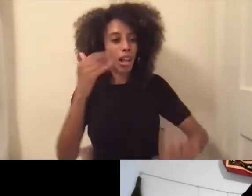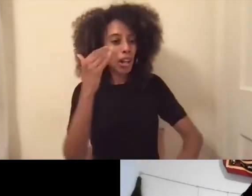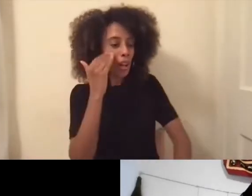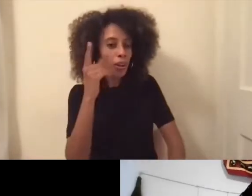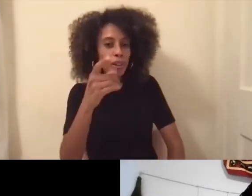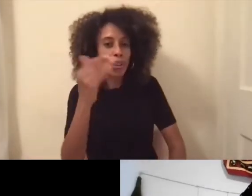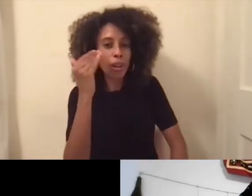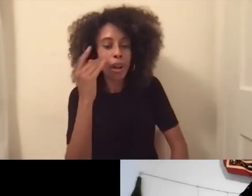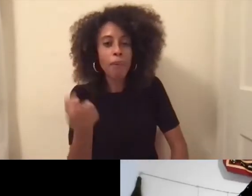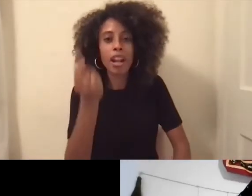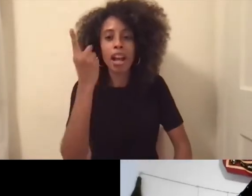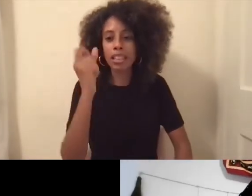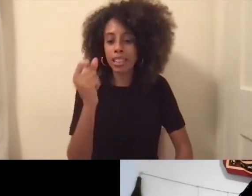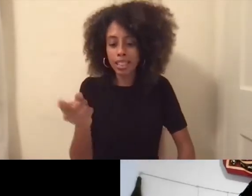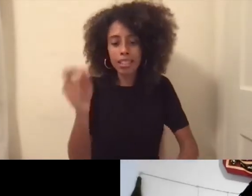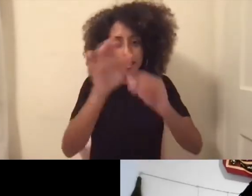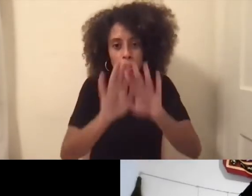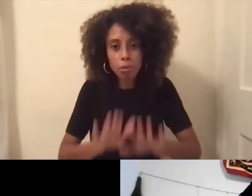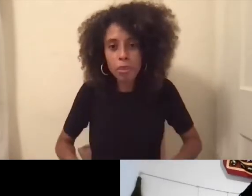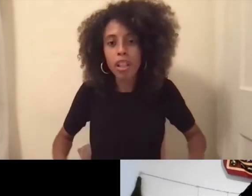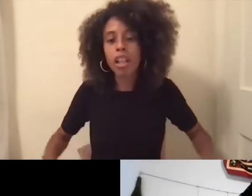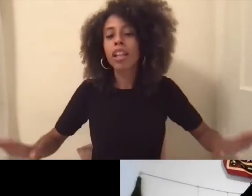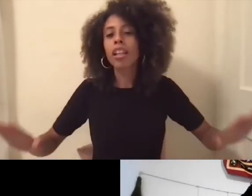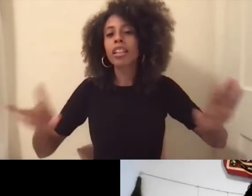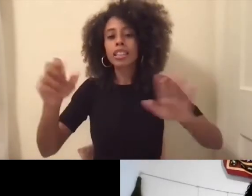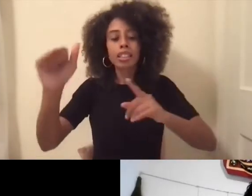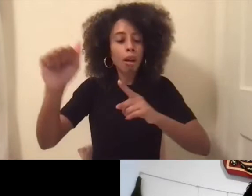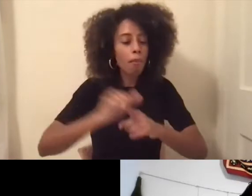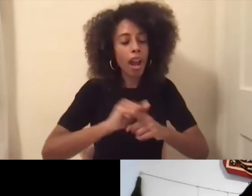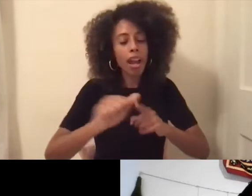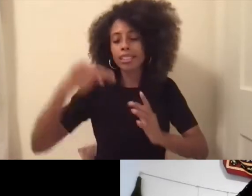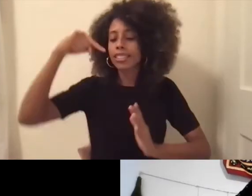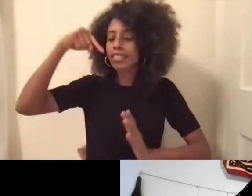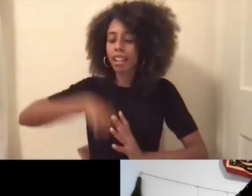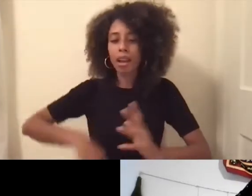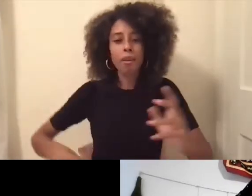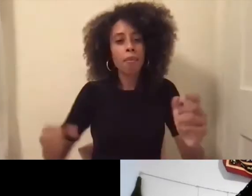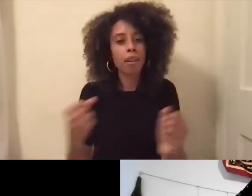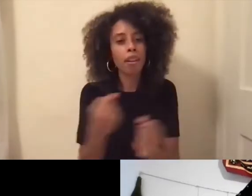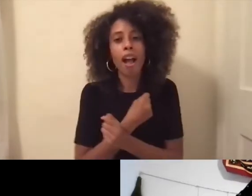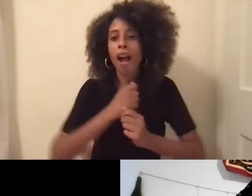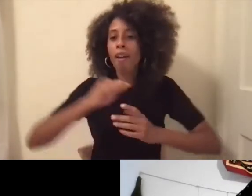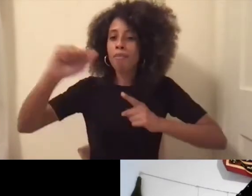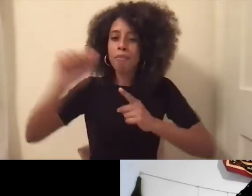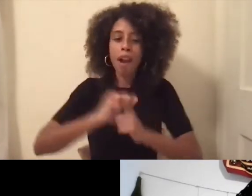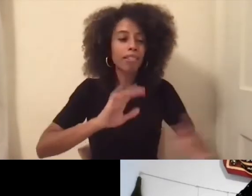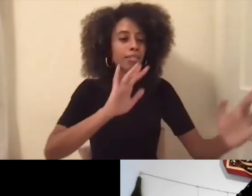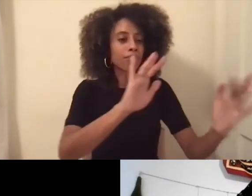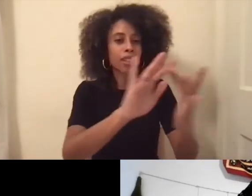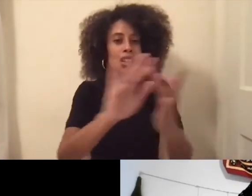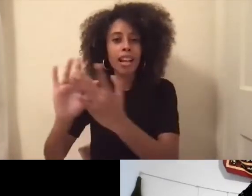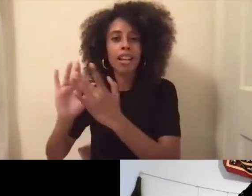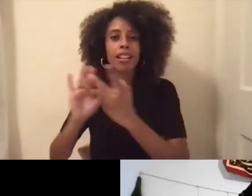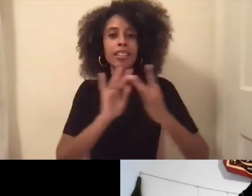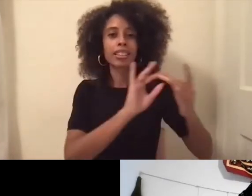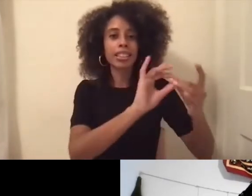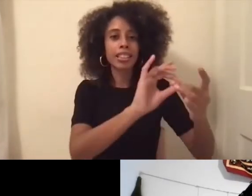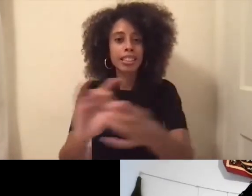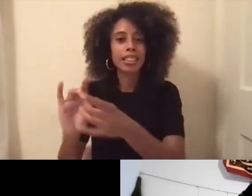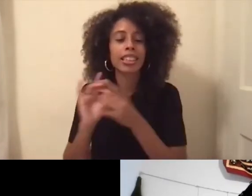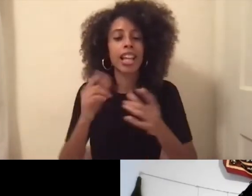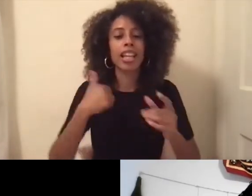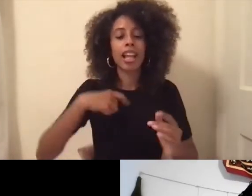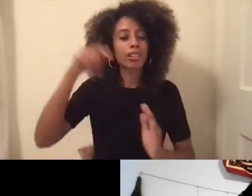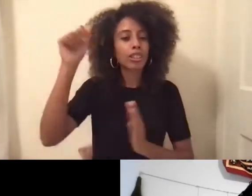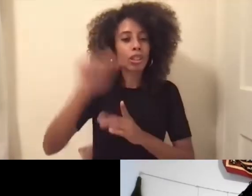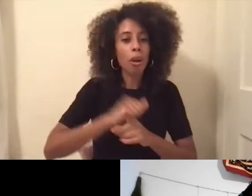understand this place. And this is a practice of deep love. This is a practice of connection. This is a practice of calling up the rhythm and the